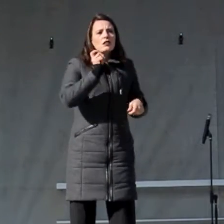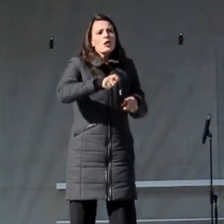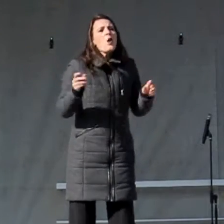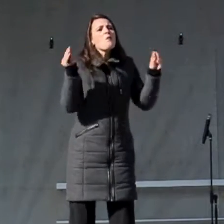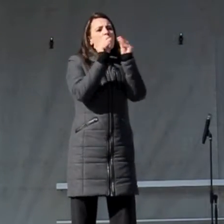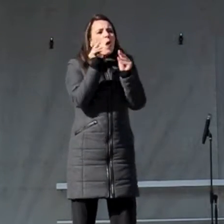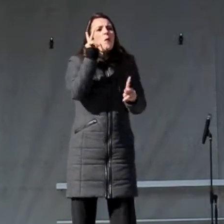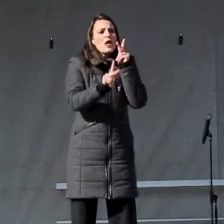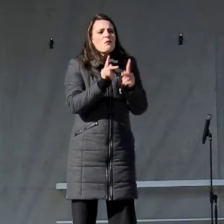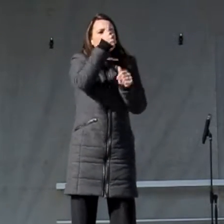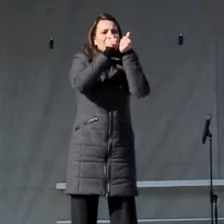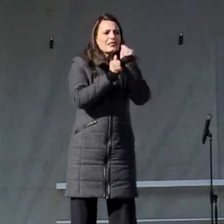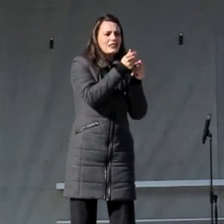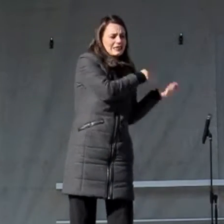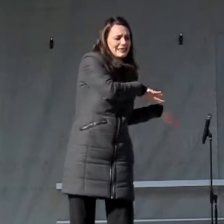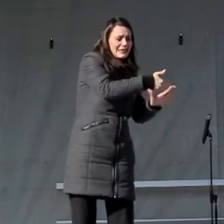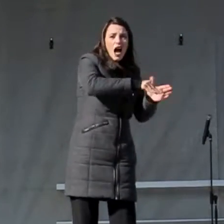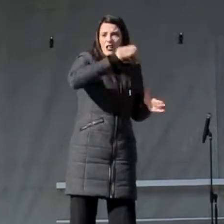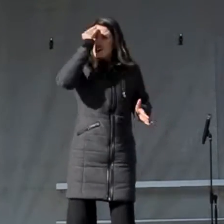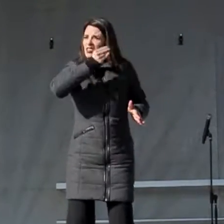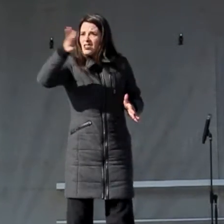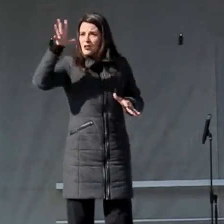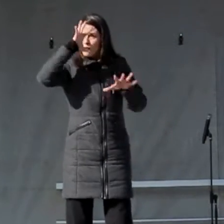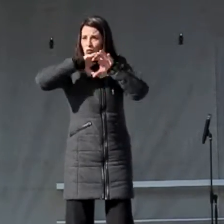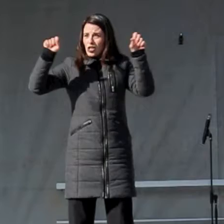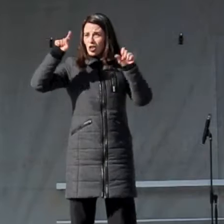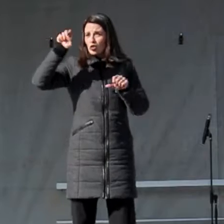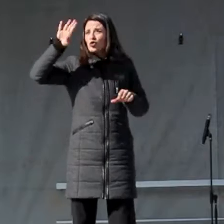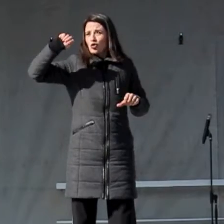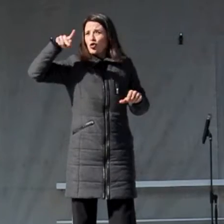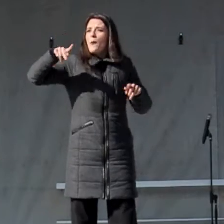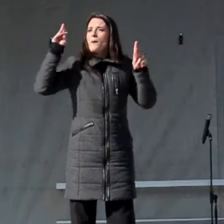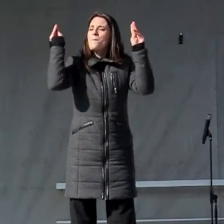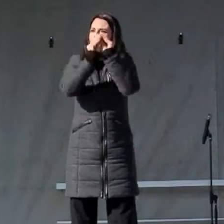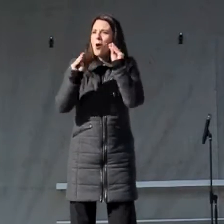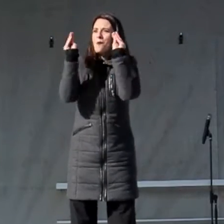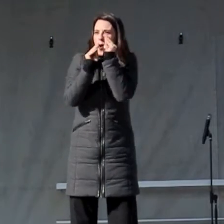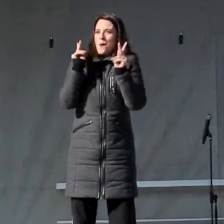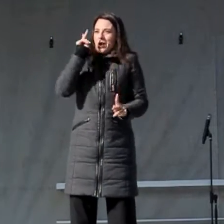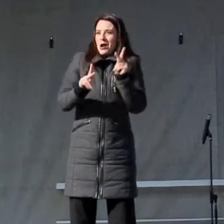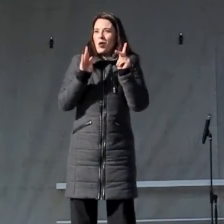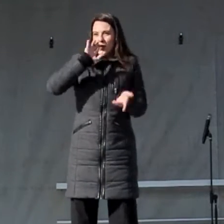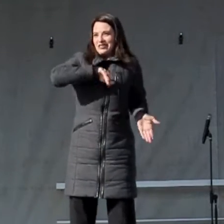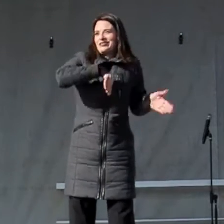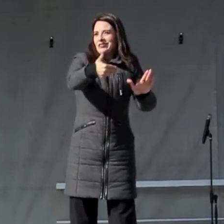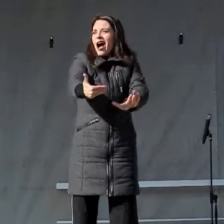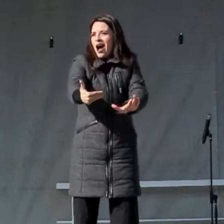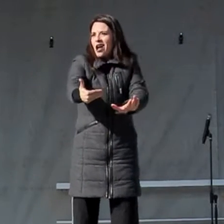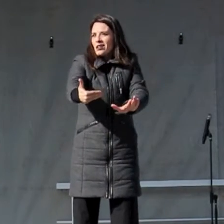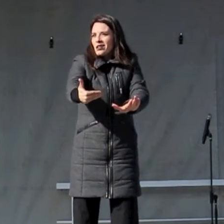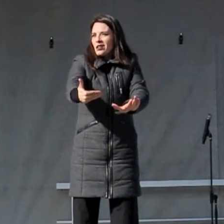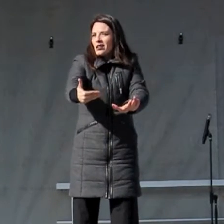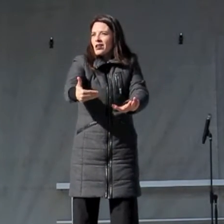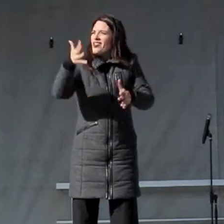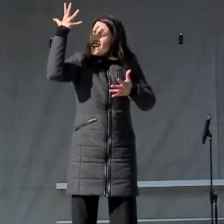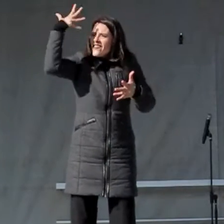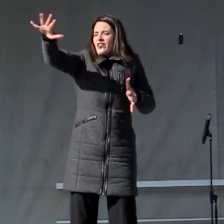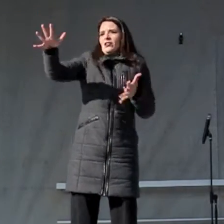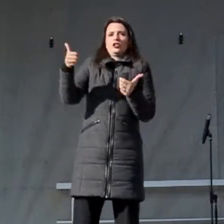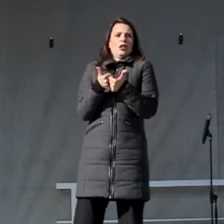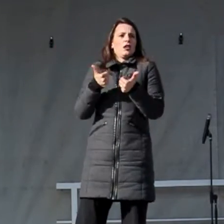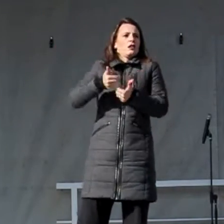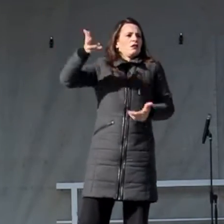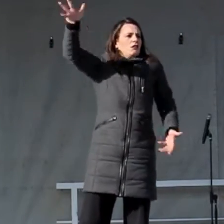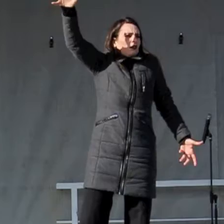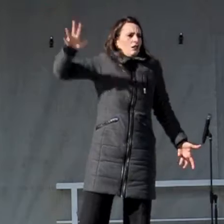to die. President Trump, more people will continue to die unless you stop playing these